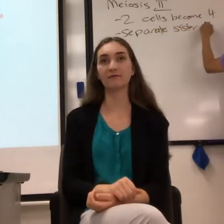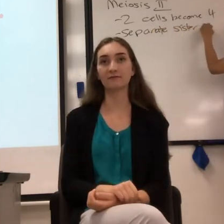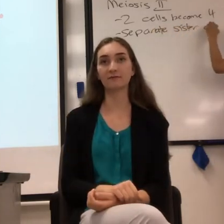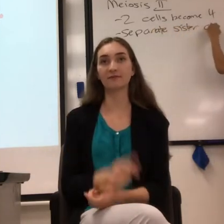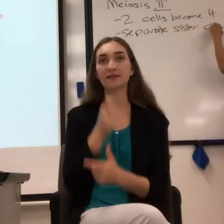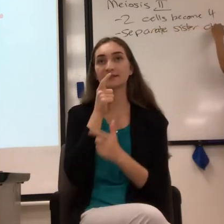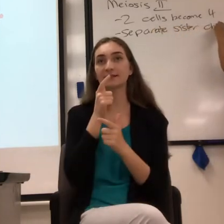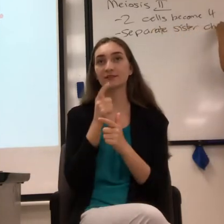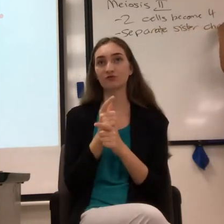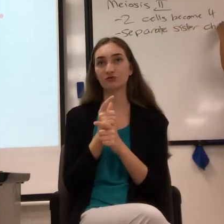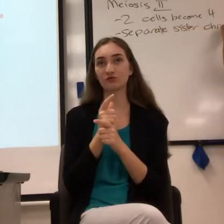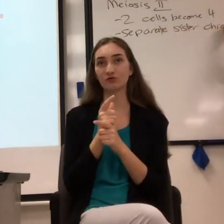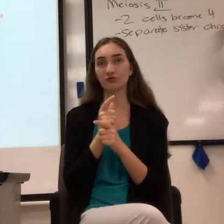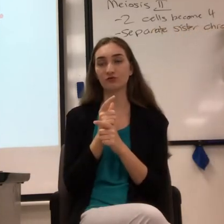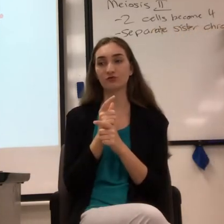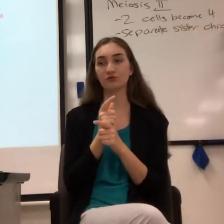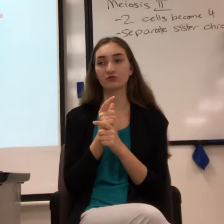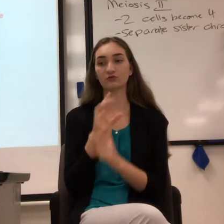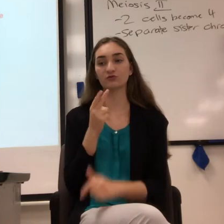sister